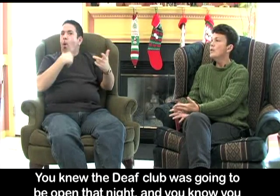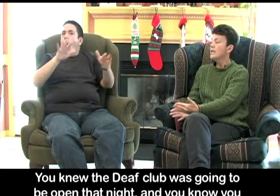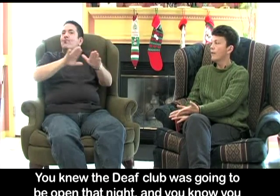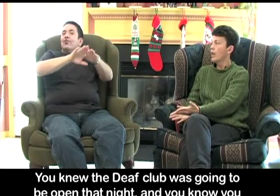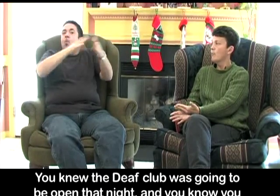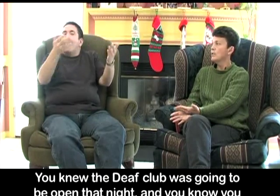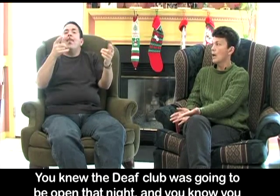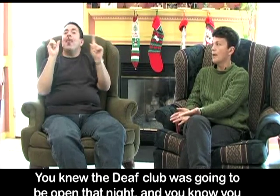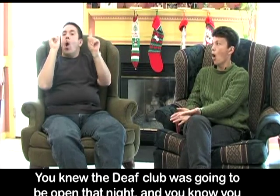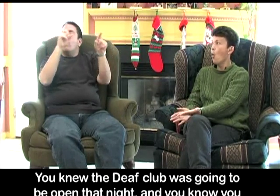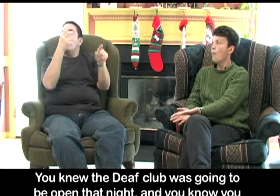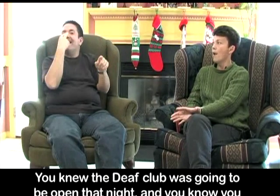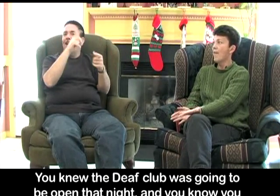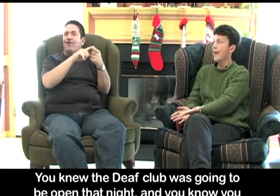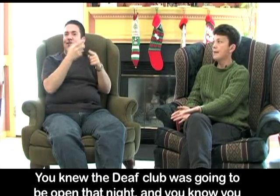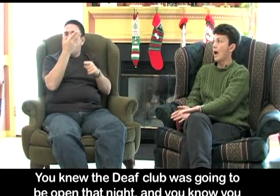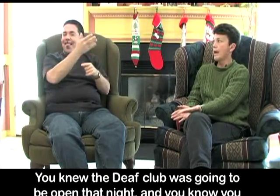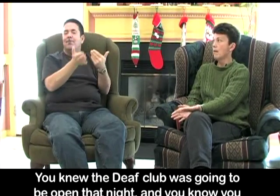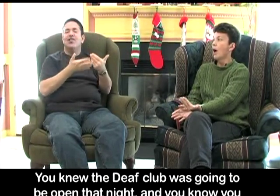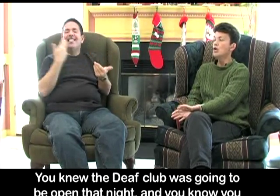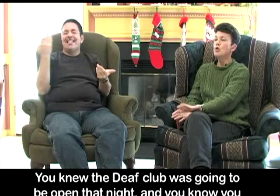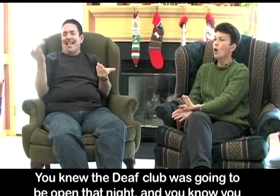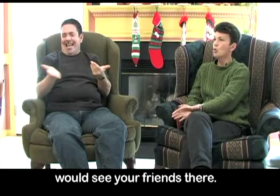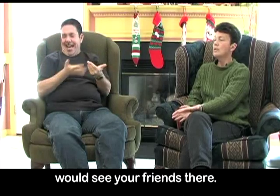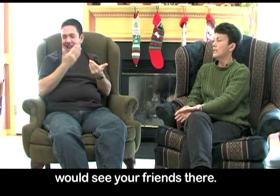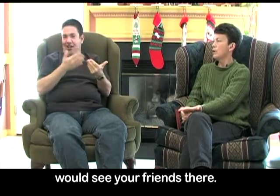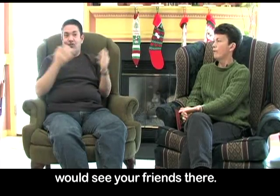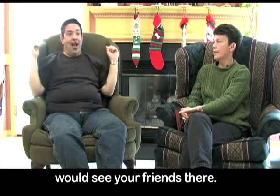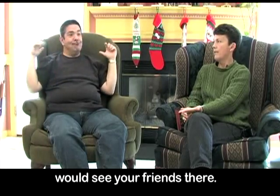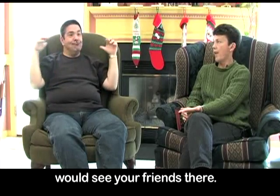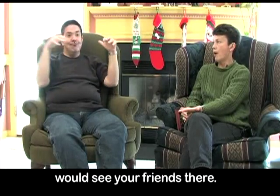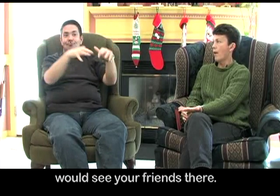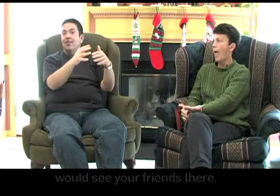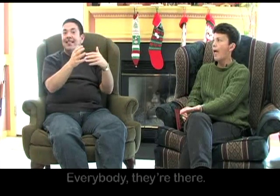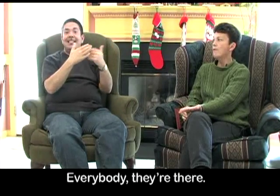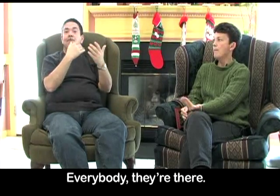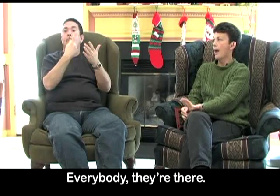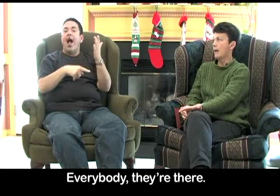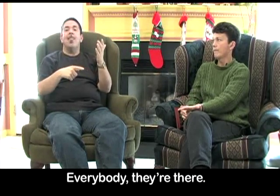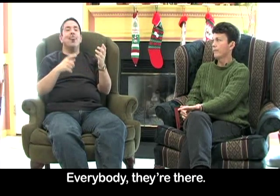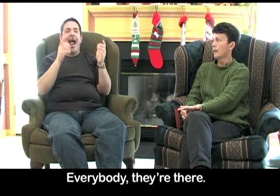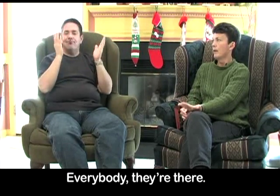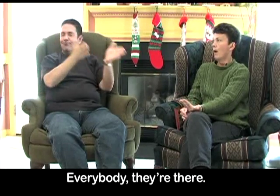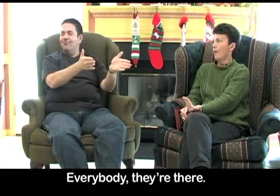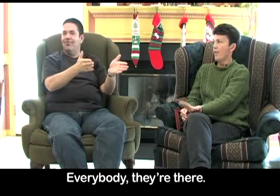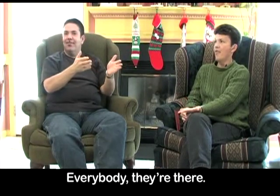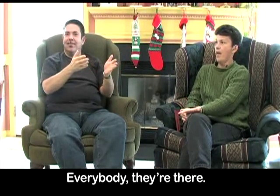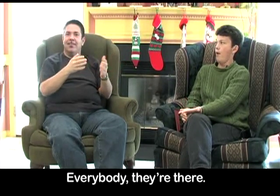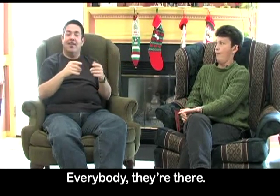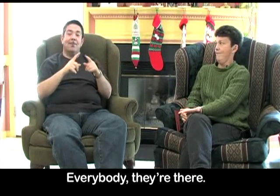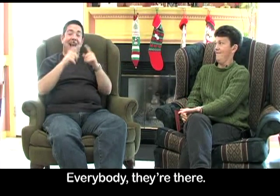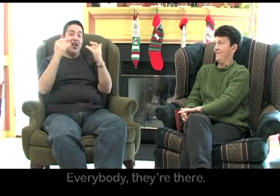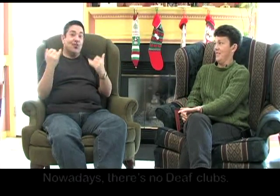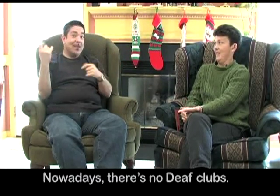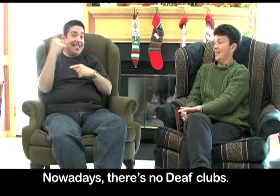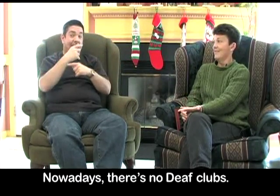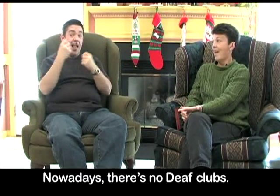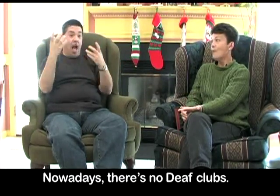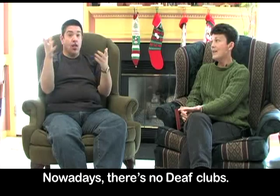deaf club was going to be open that night, and you know you would see your friends there. Everybody, they're there.